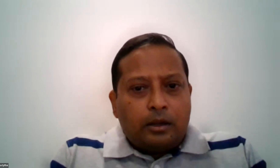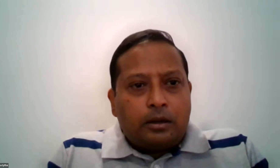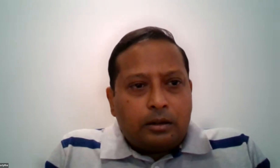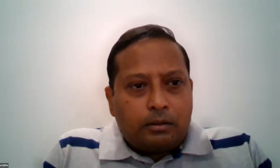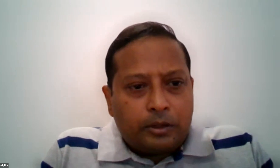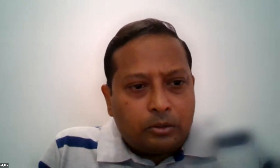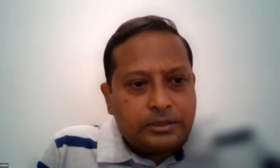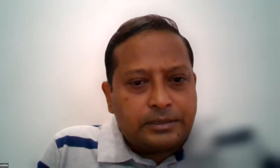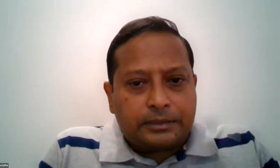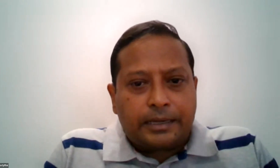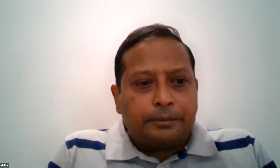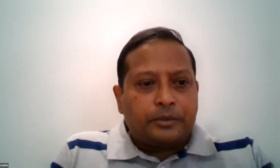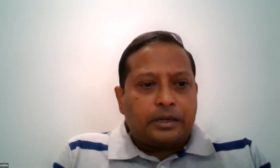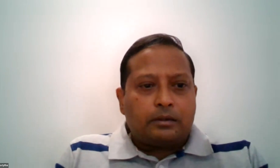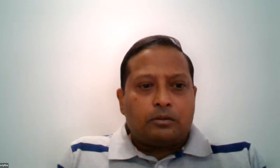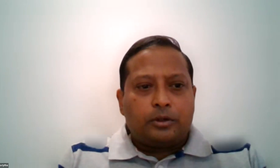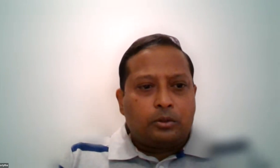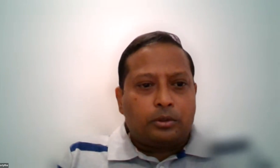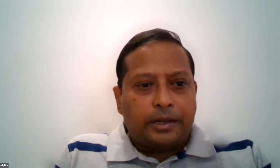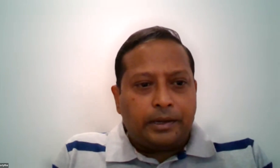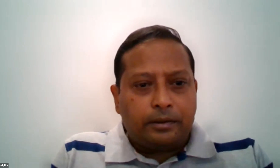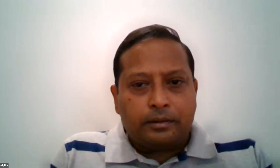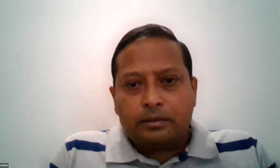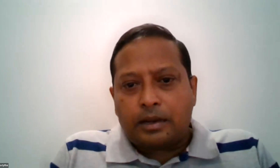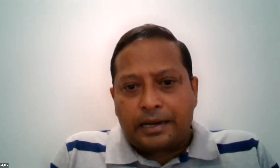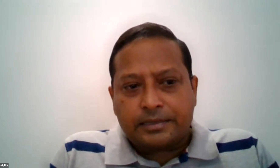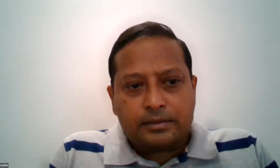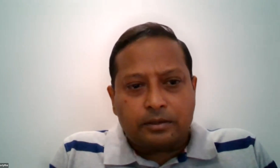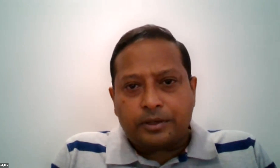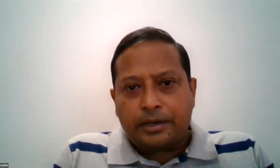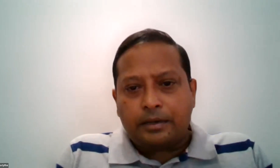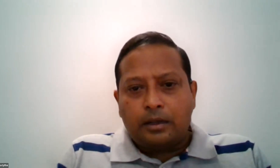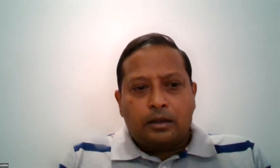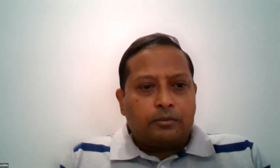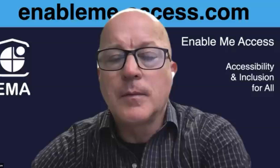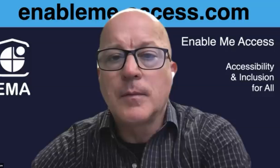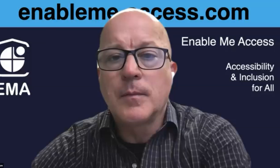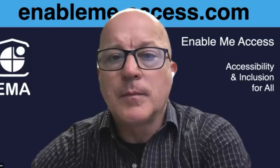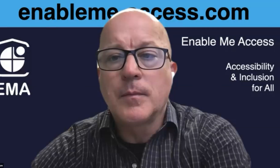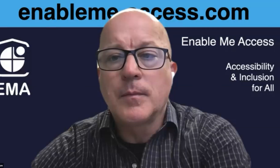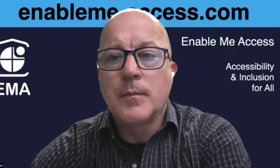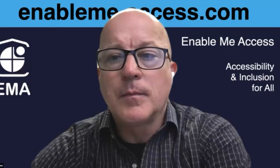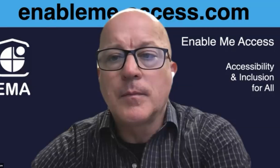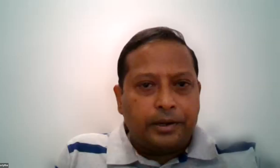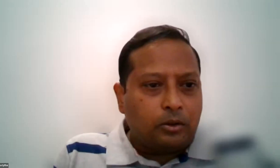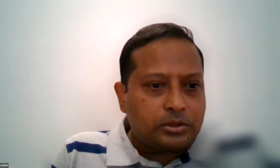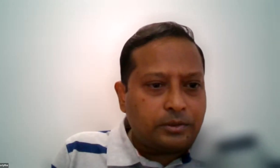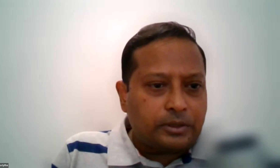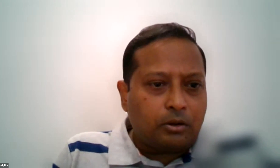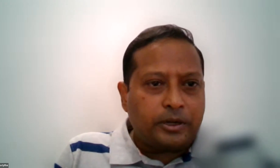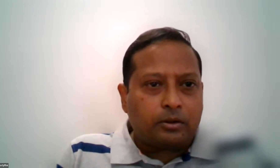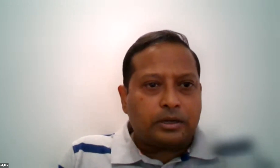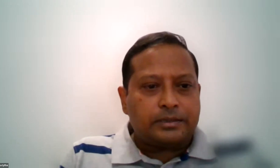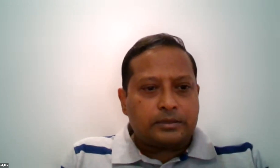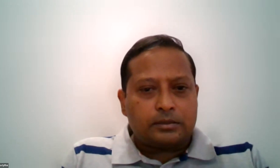in. Now this is a time that we need to take actions in our hand. We need to work very closely